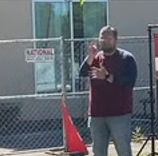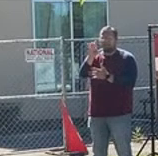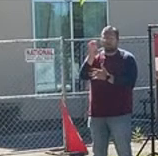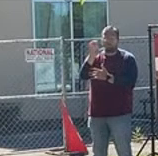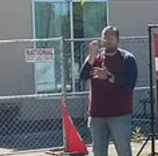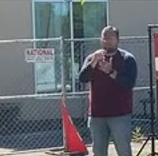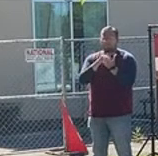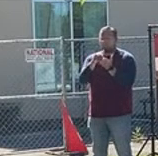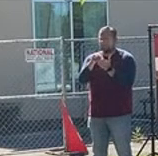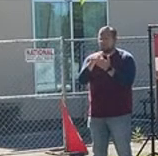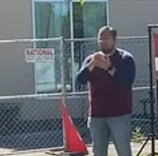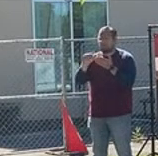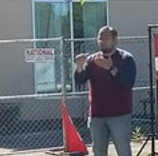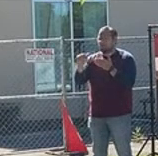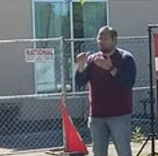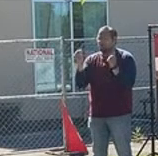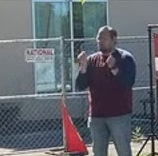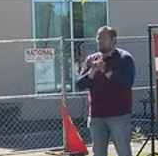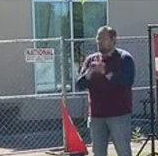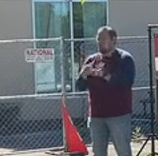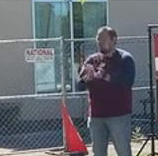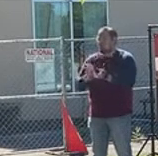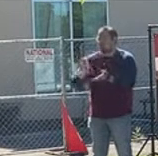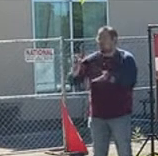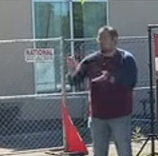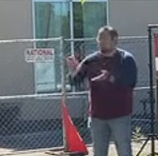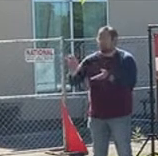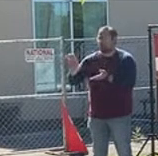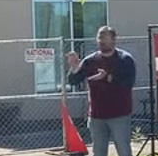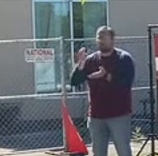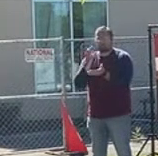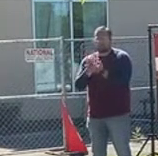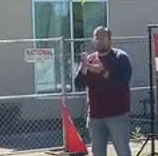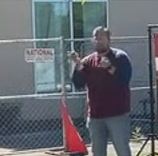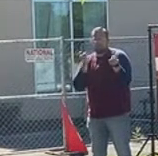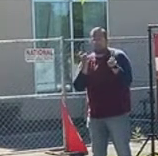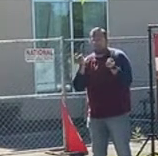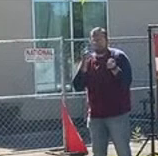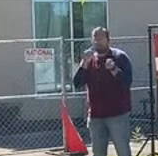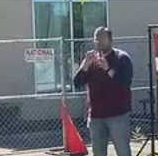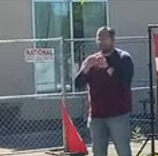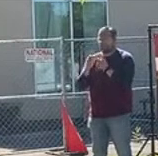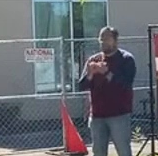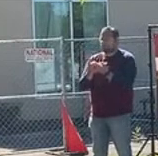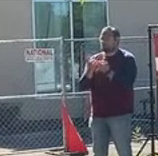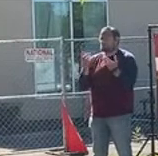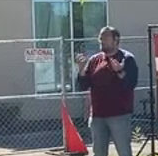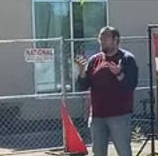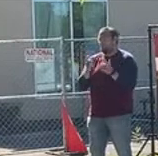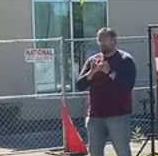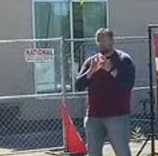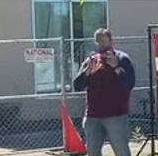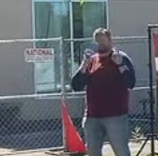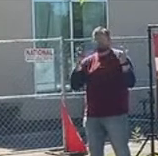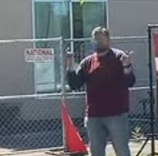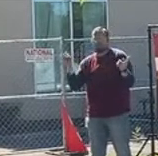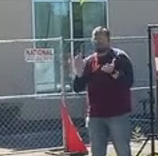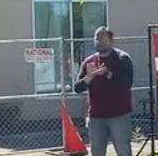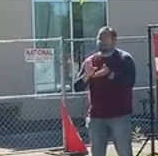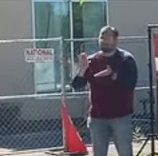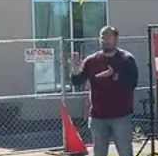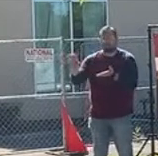million bond with investments and financial management for the district. So huge investment.